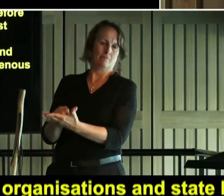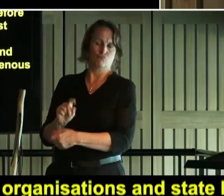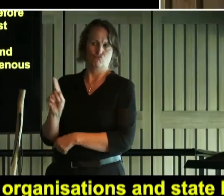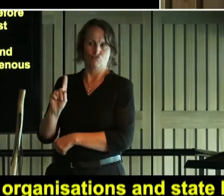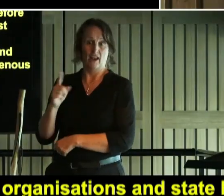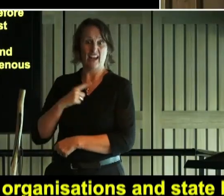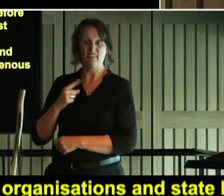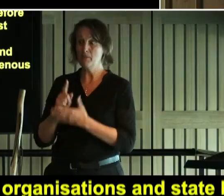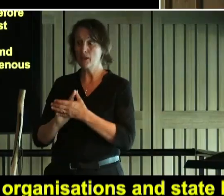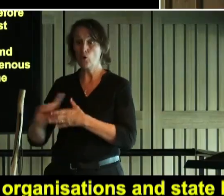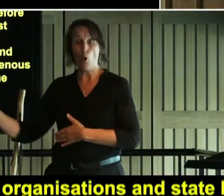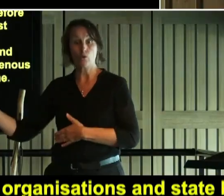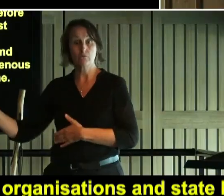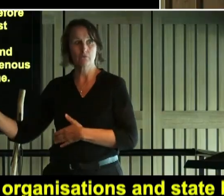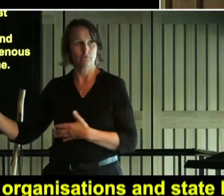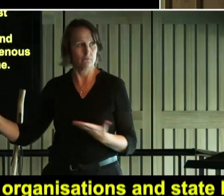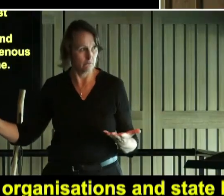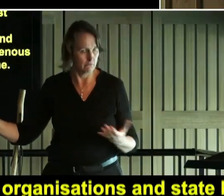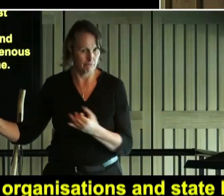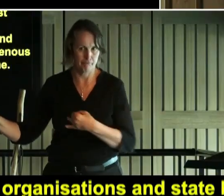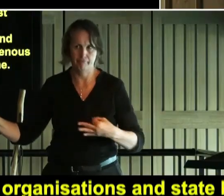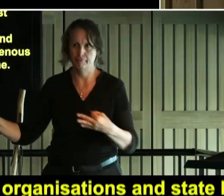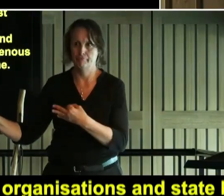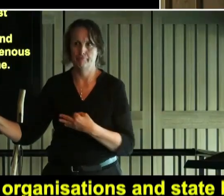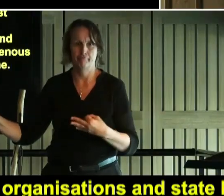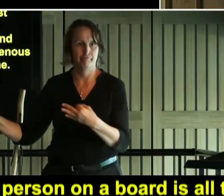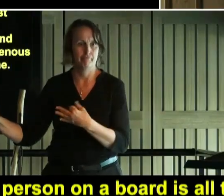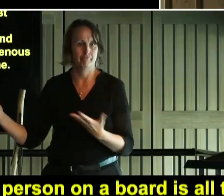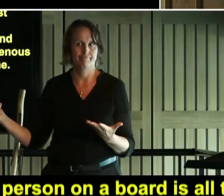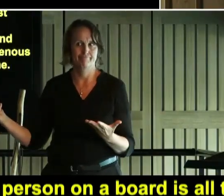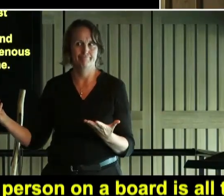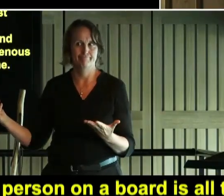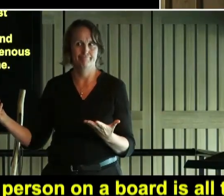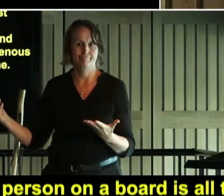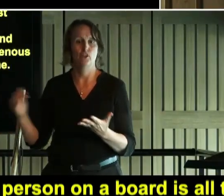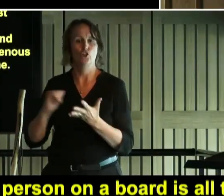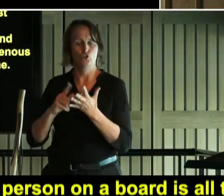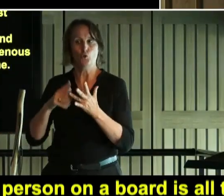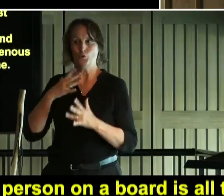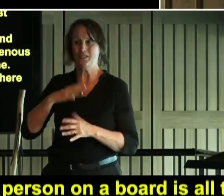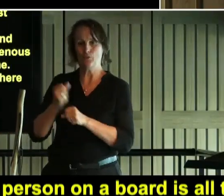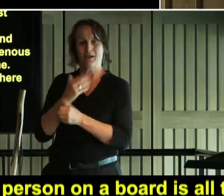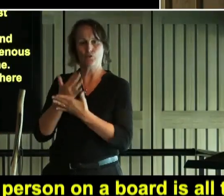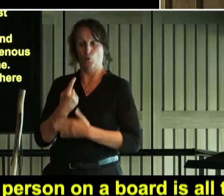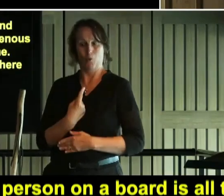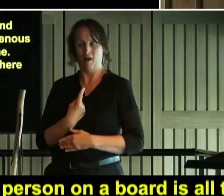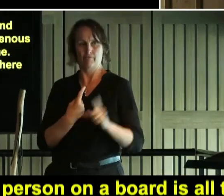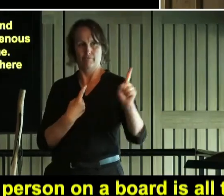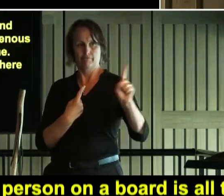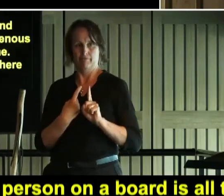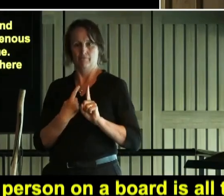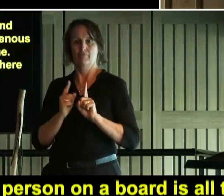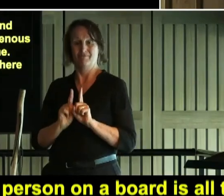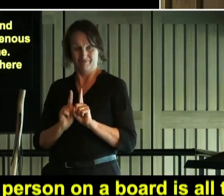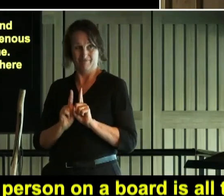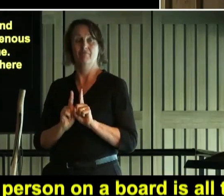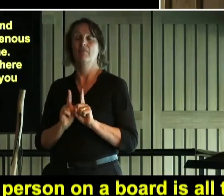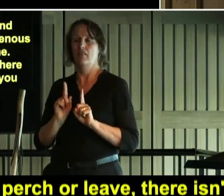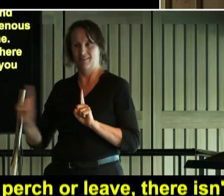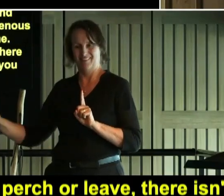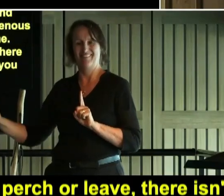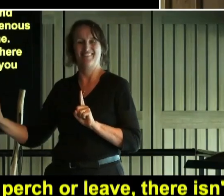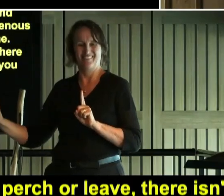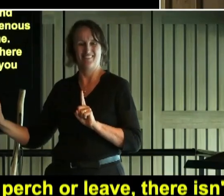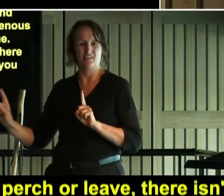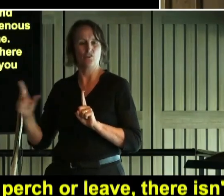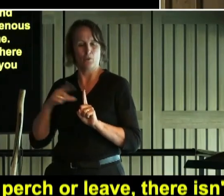And then if you fall off your perch or leave, there isn't really an opening for anybody else. So you've got to make sure you get other people into that door while you're there,